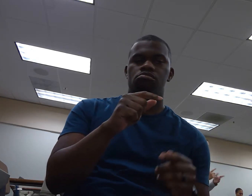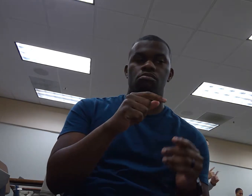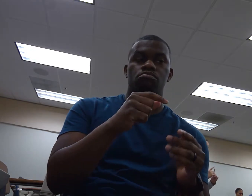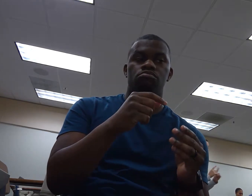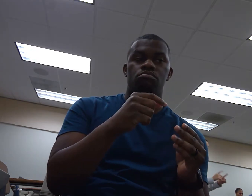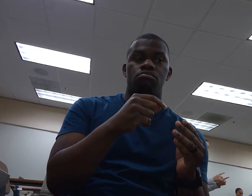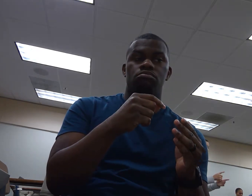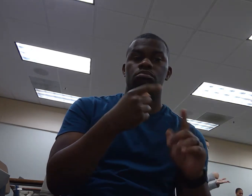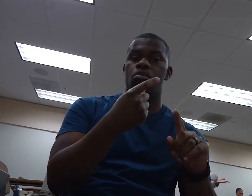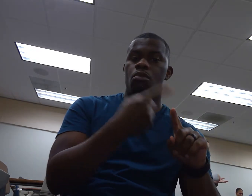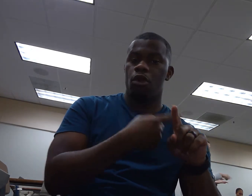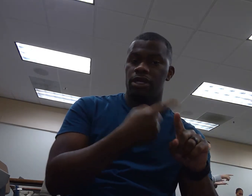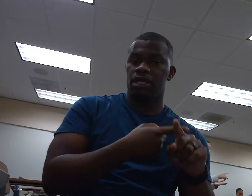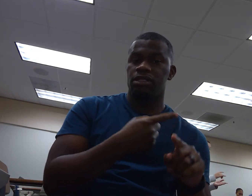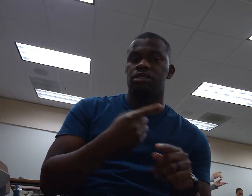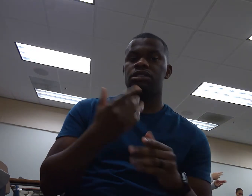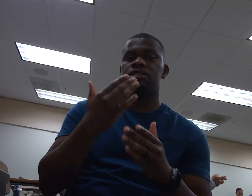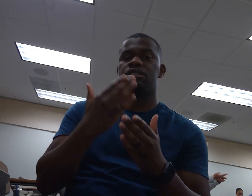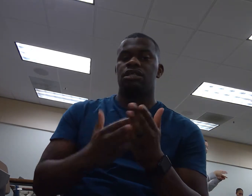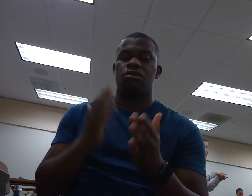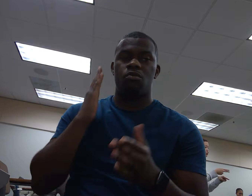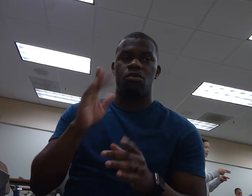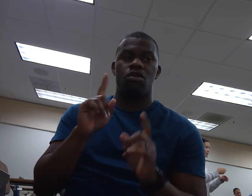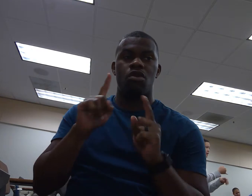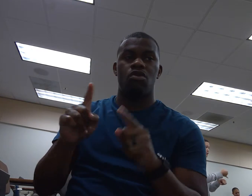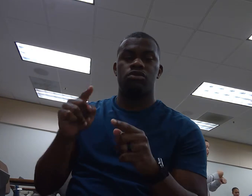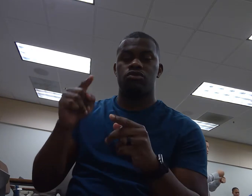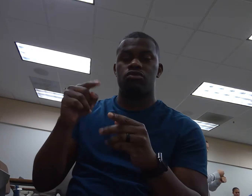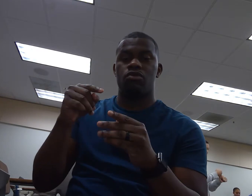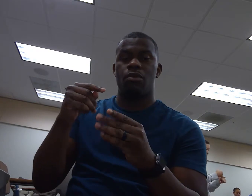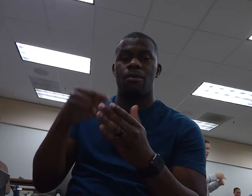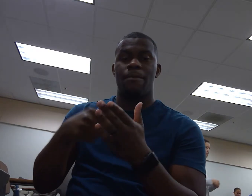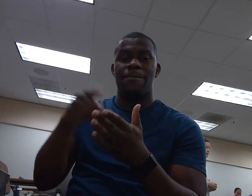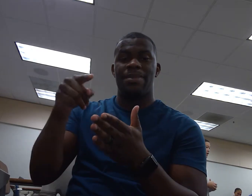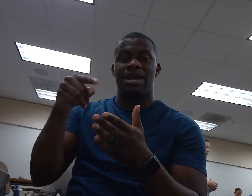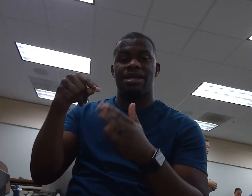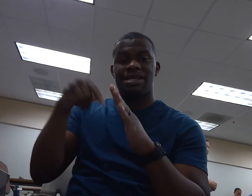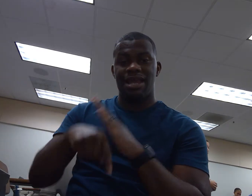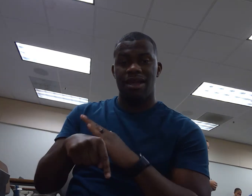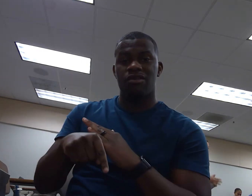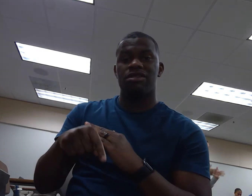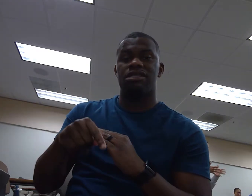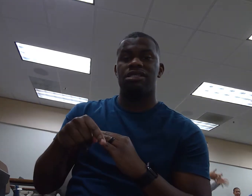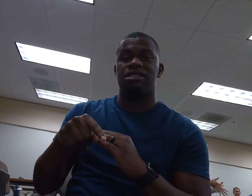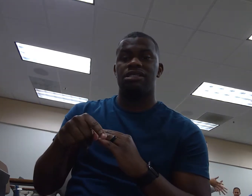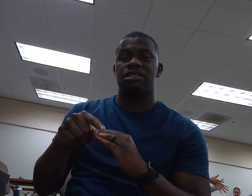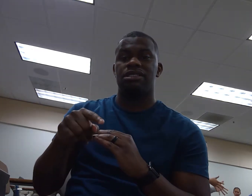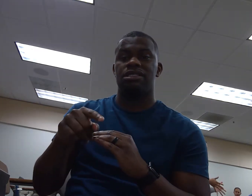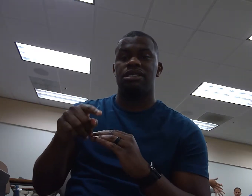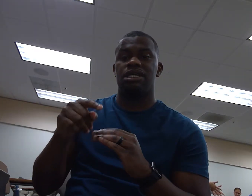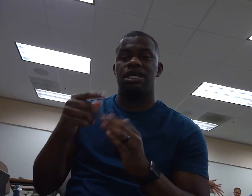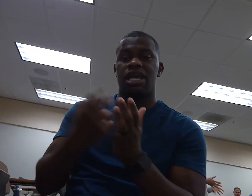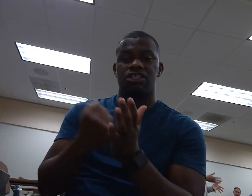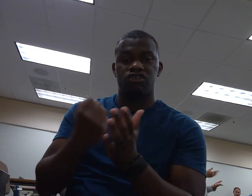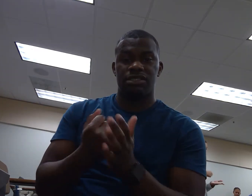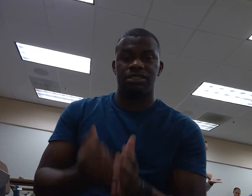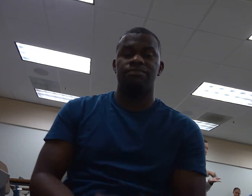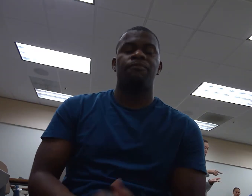down the interest, and the rest of it will go down to pay down the loan. So for example, let's say that your mortgage payment is